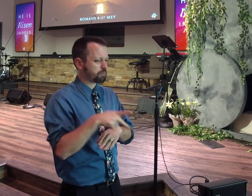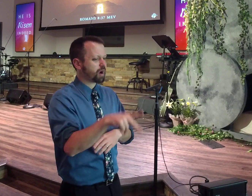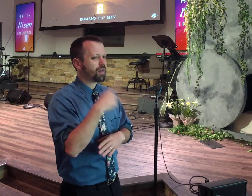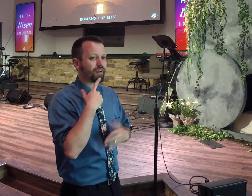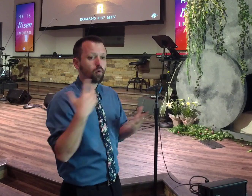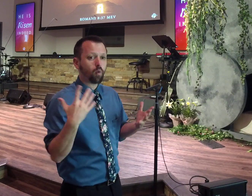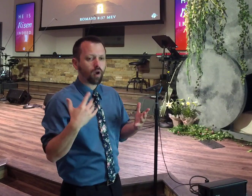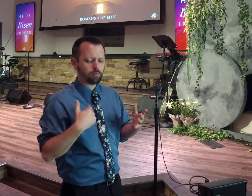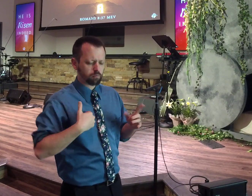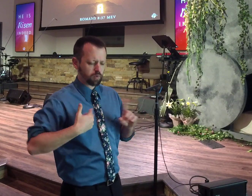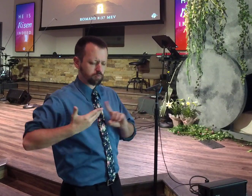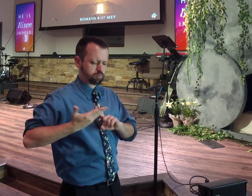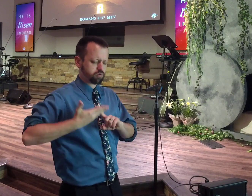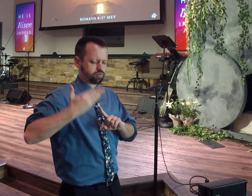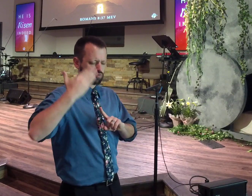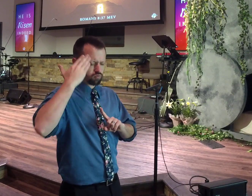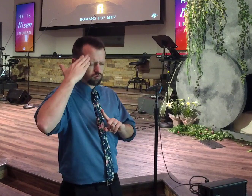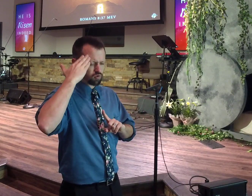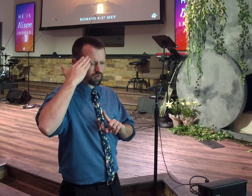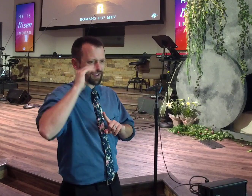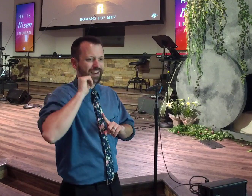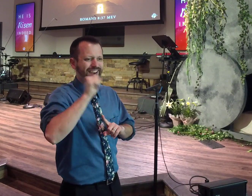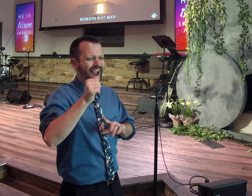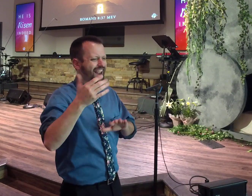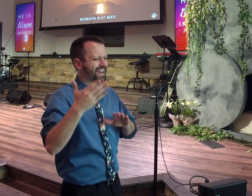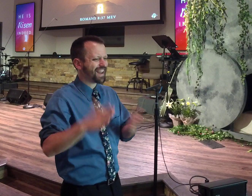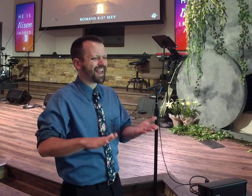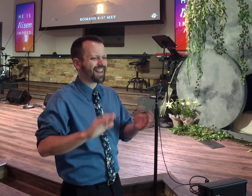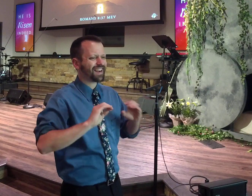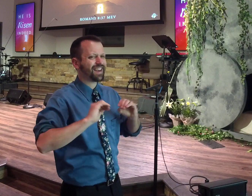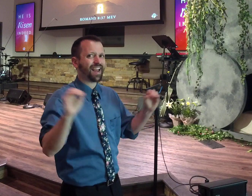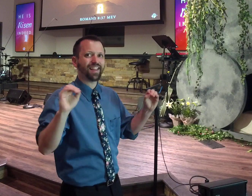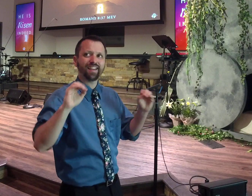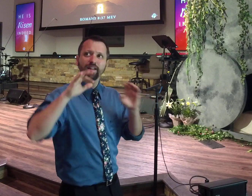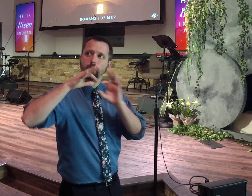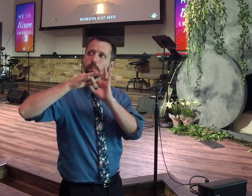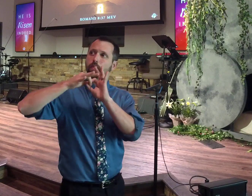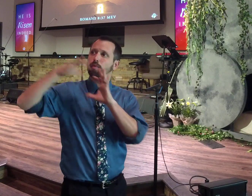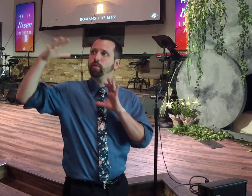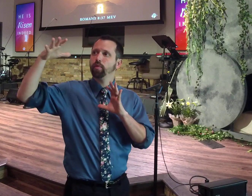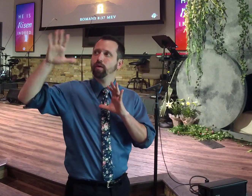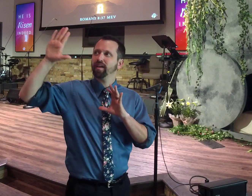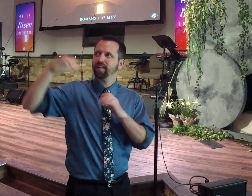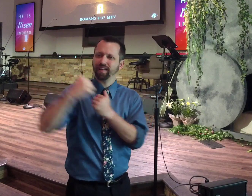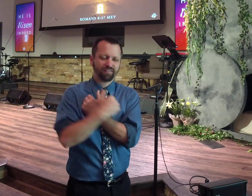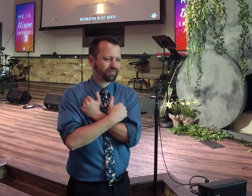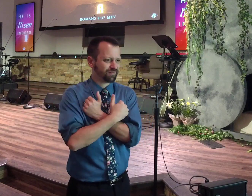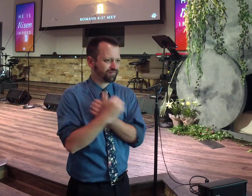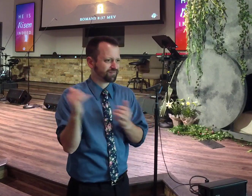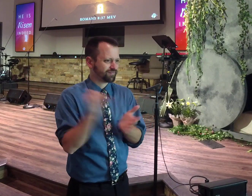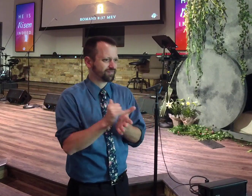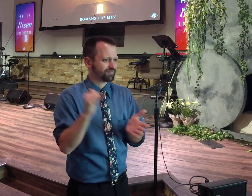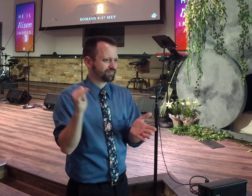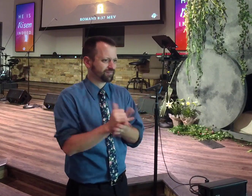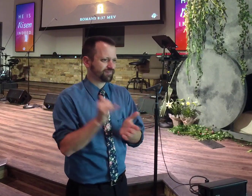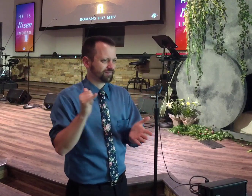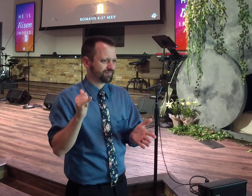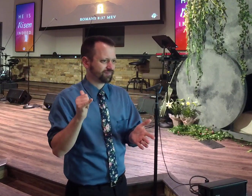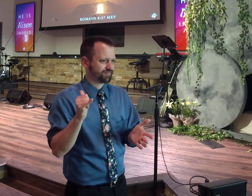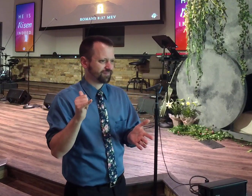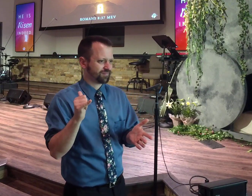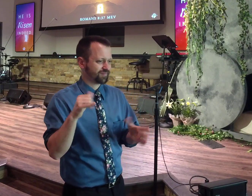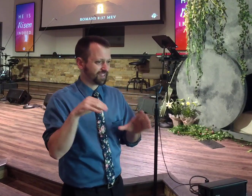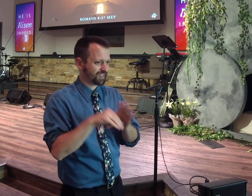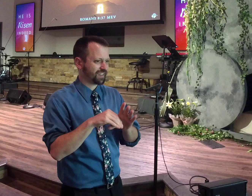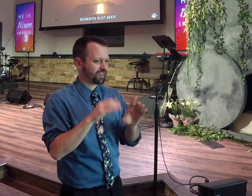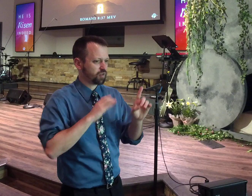I am persuaded that not even death will separate us from the love of God. From the love of God, which